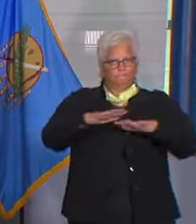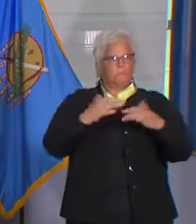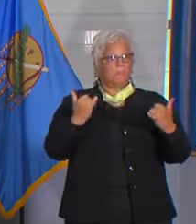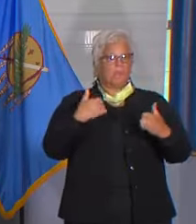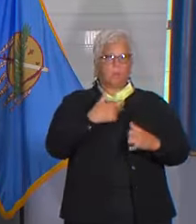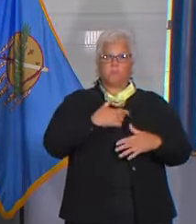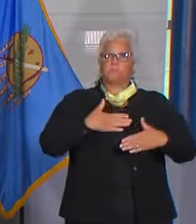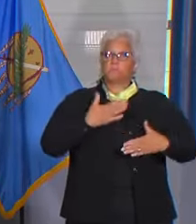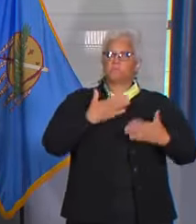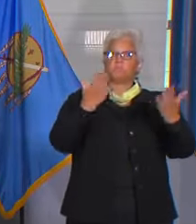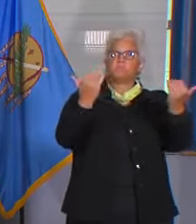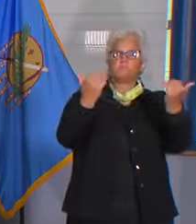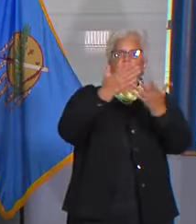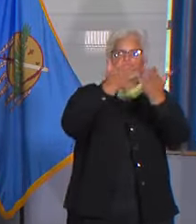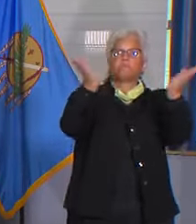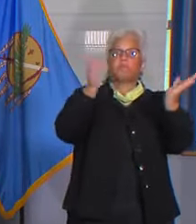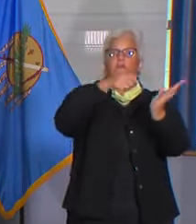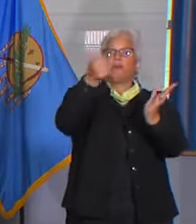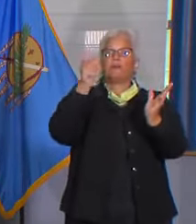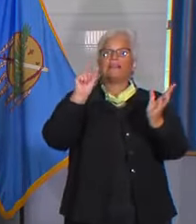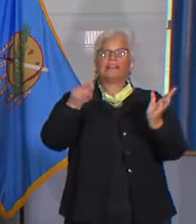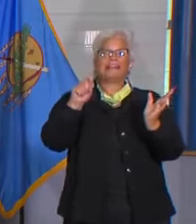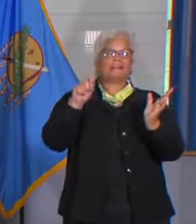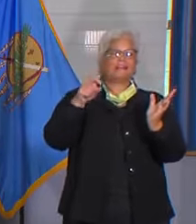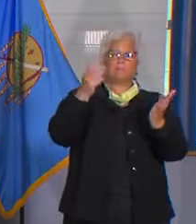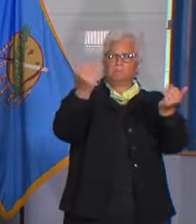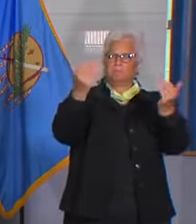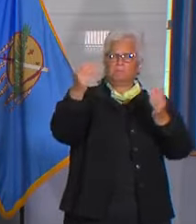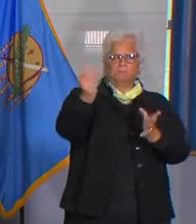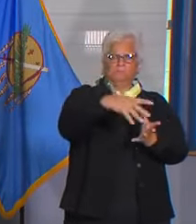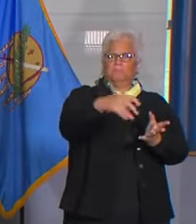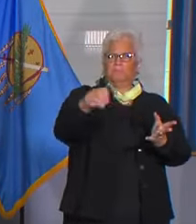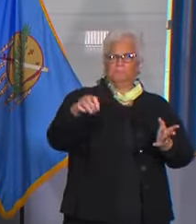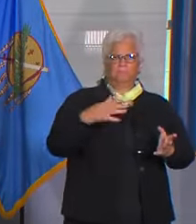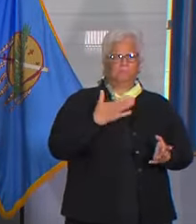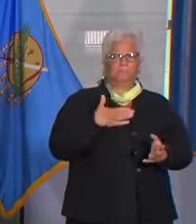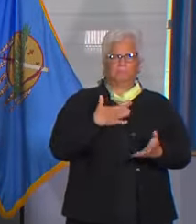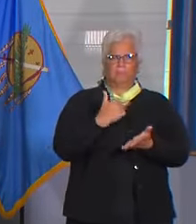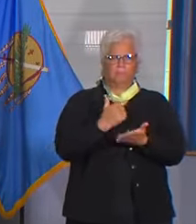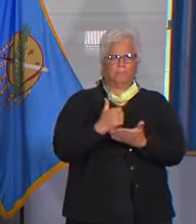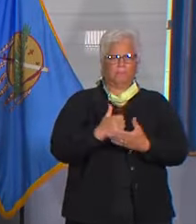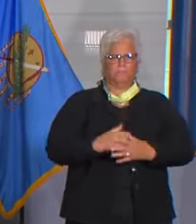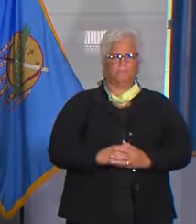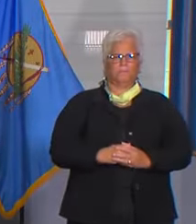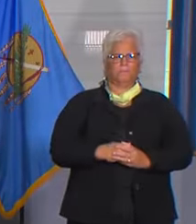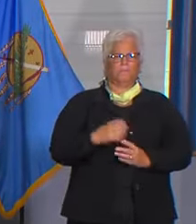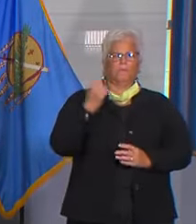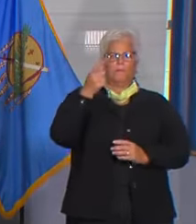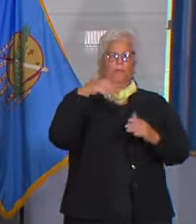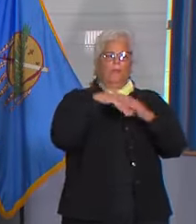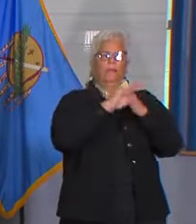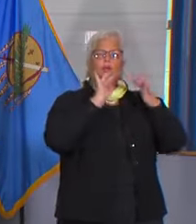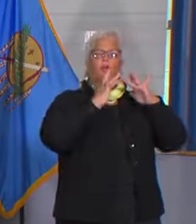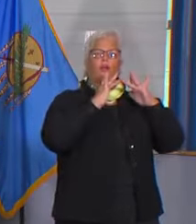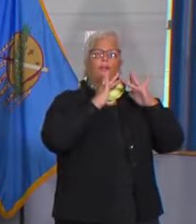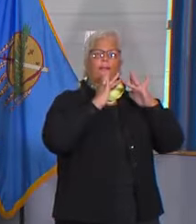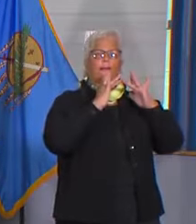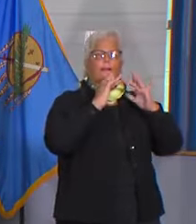go to tulsaparks.org and sign up. I want to be, again, reiterate and be very